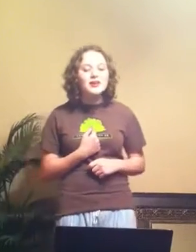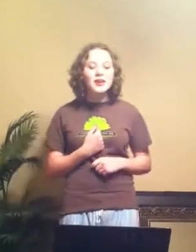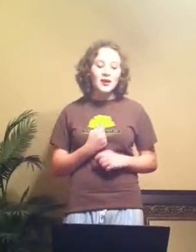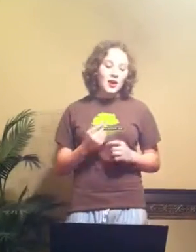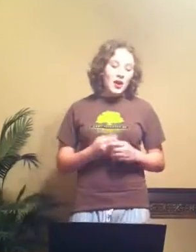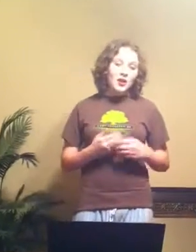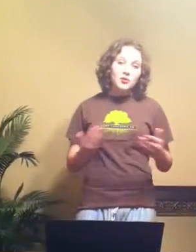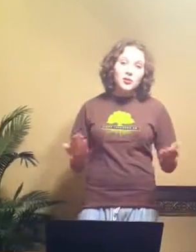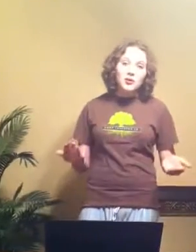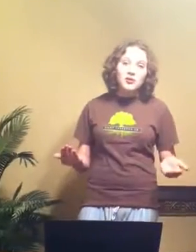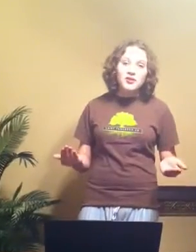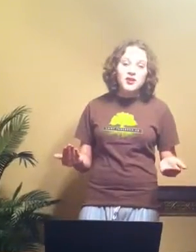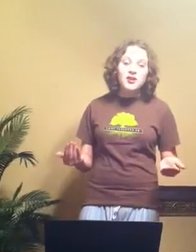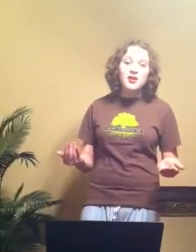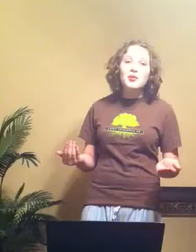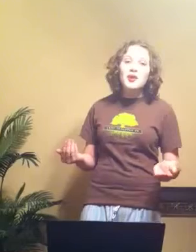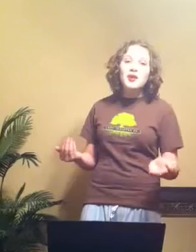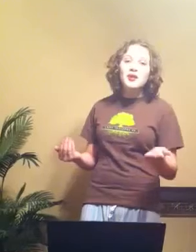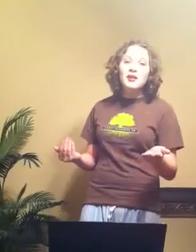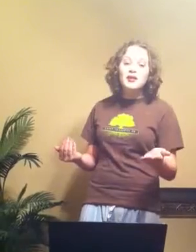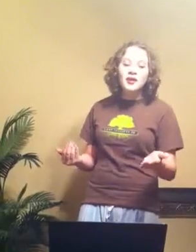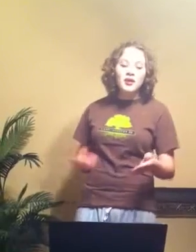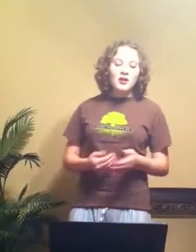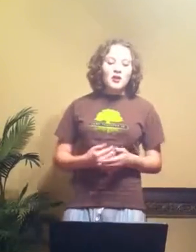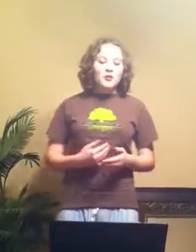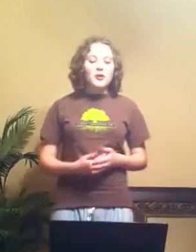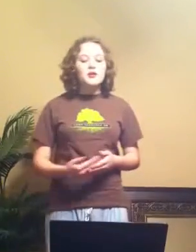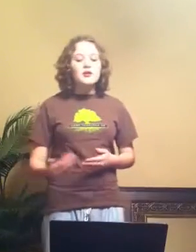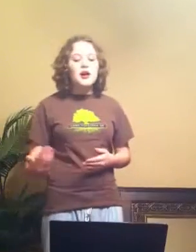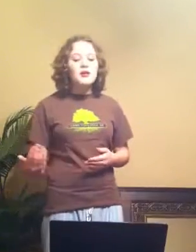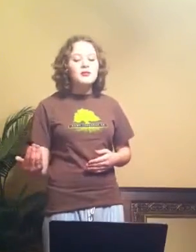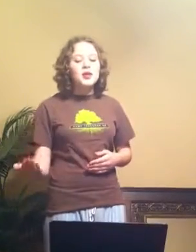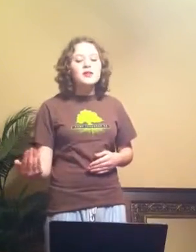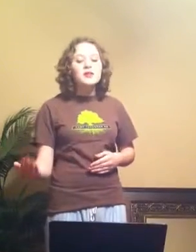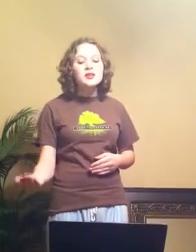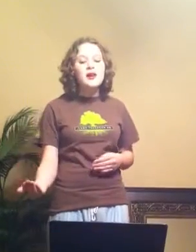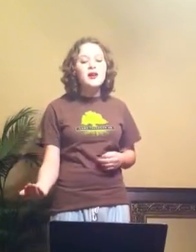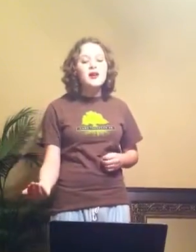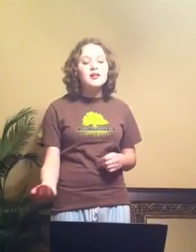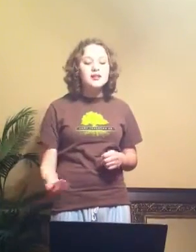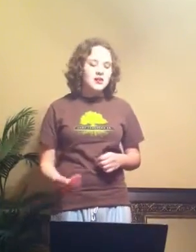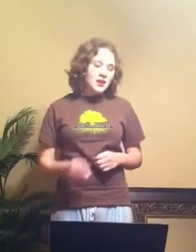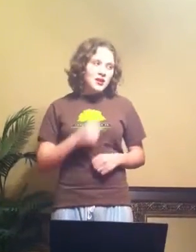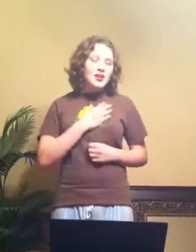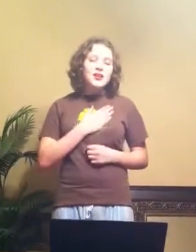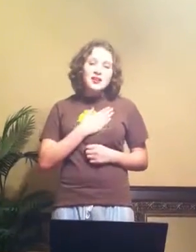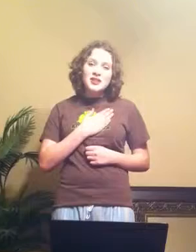back. And who do you think you are? Running around leaving scars, collecting